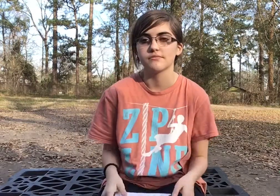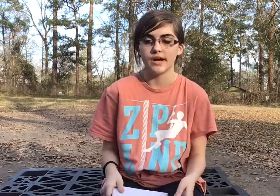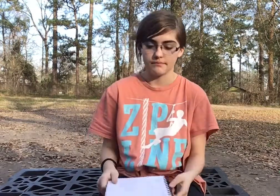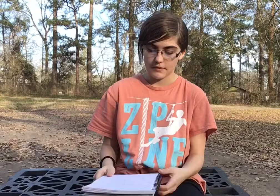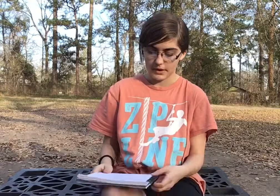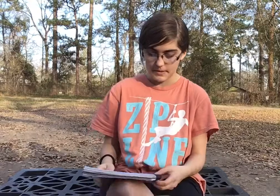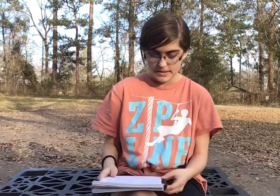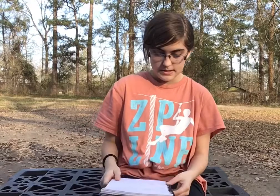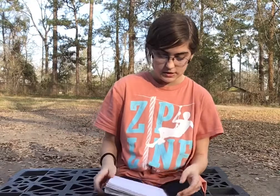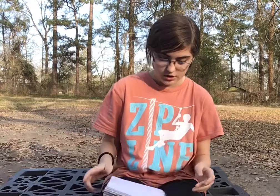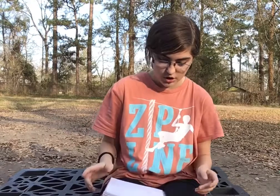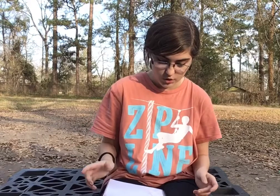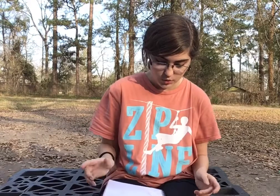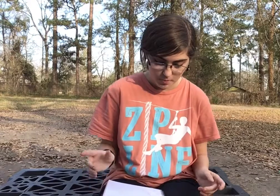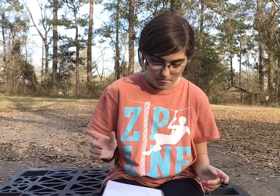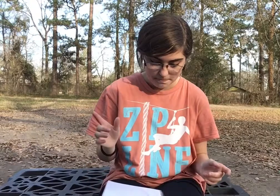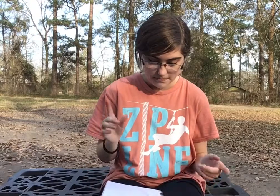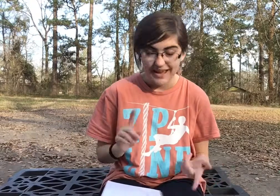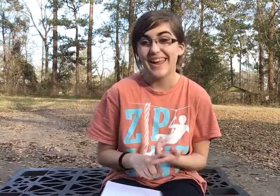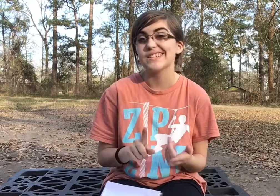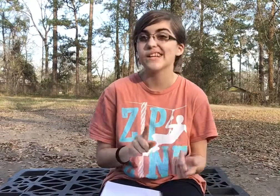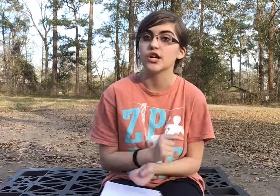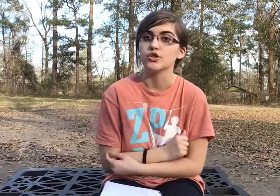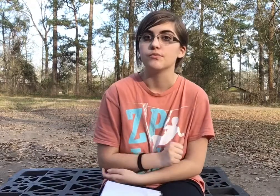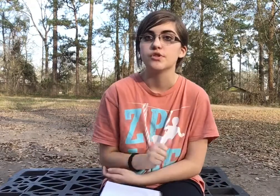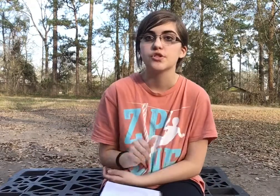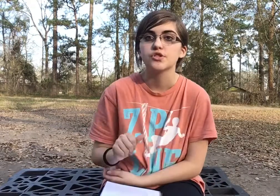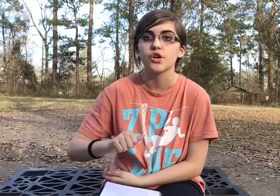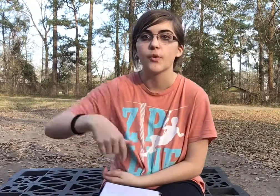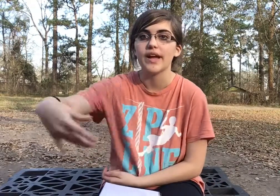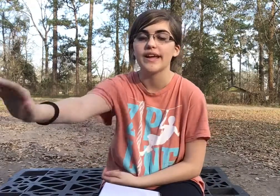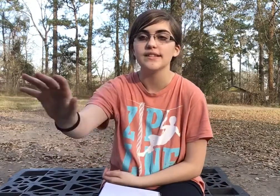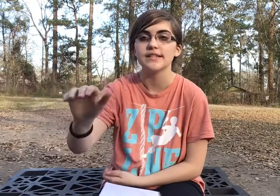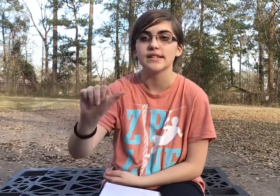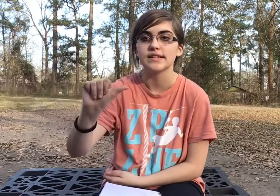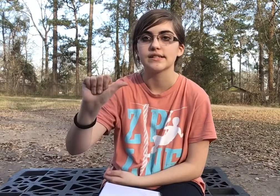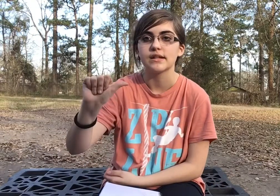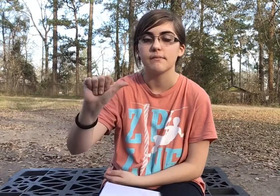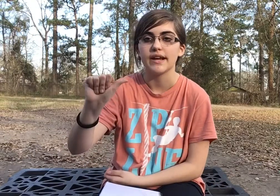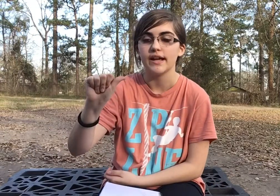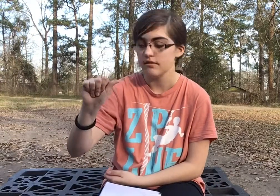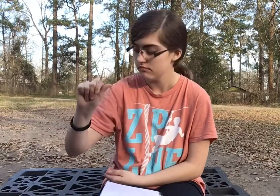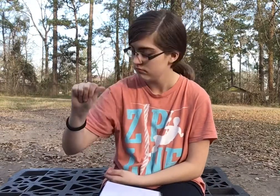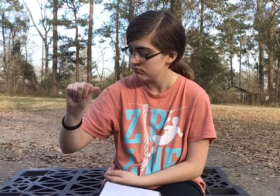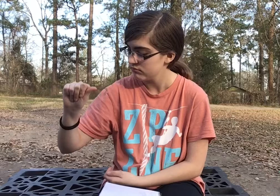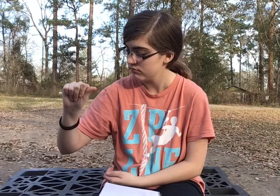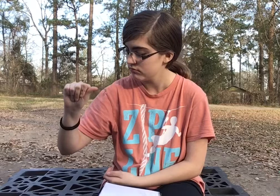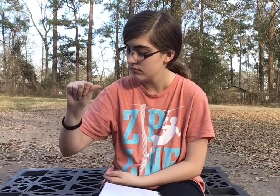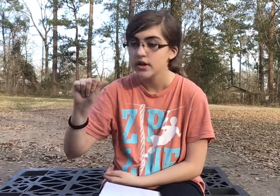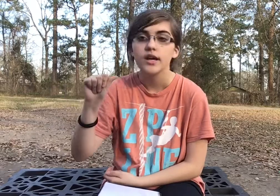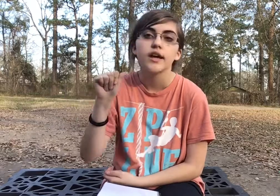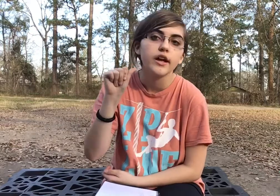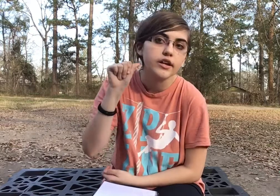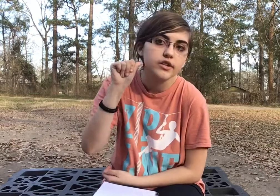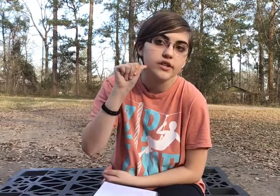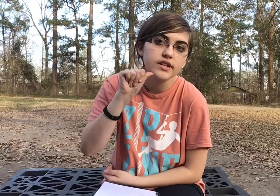yeah, okay. So, aunt and uncle. So aunt is, make an A. You could do